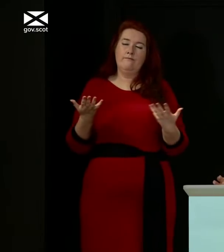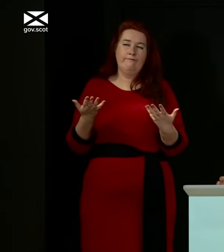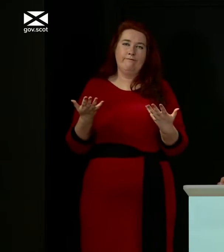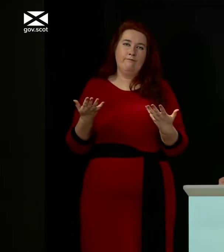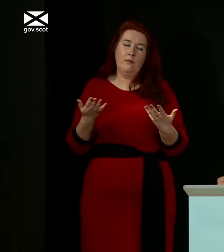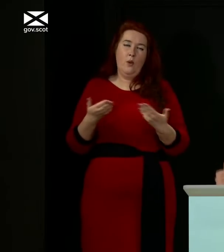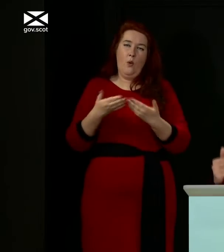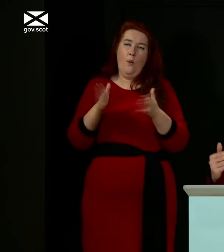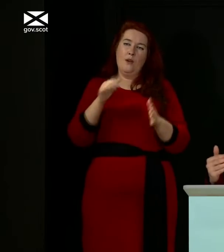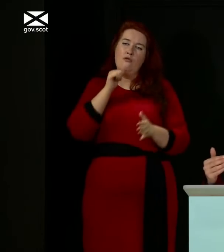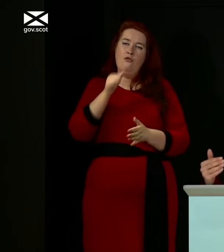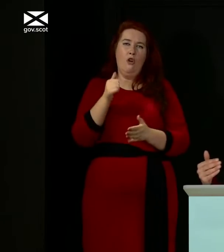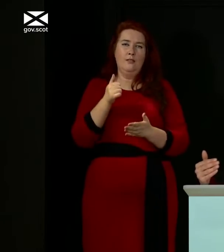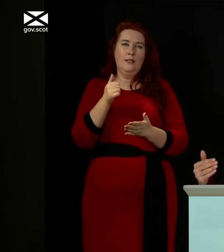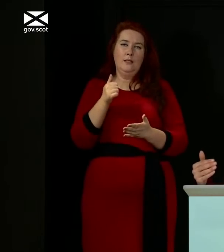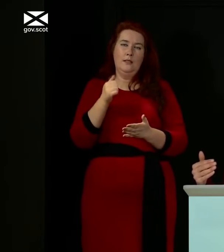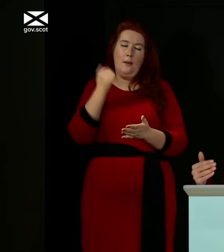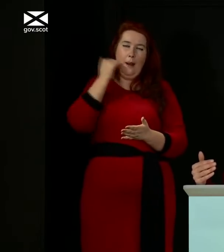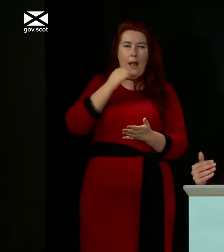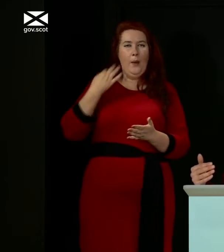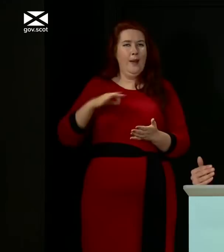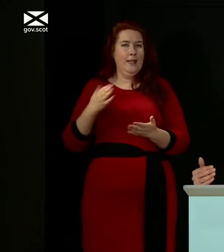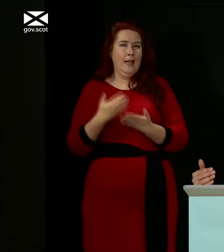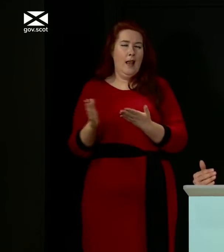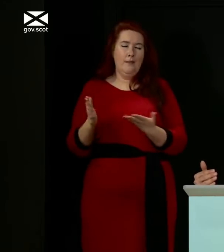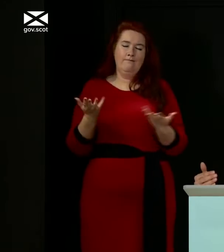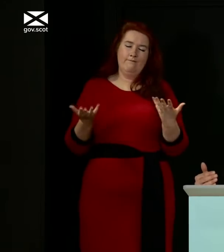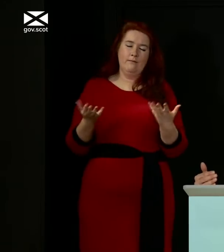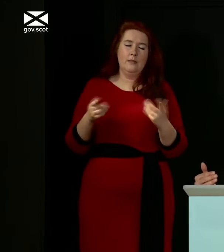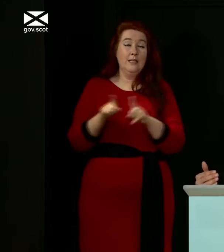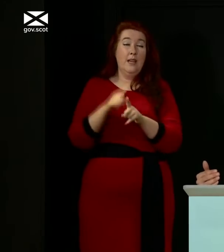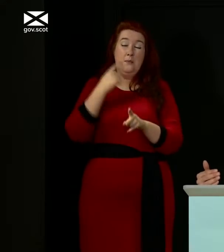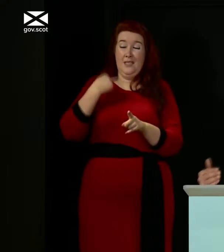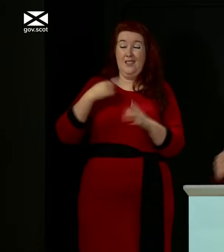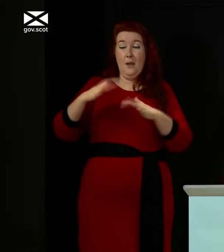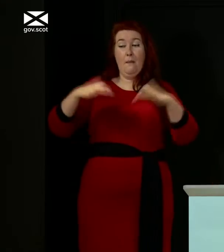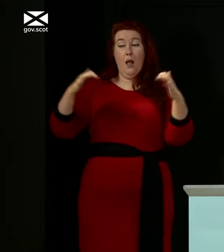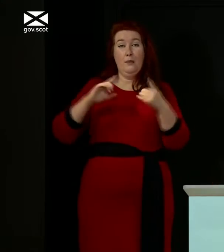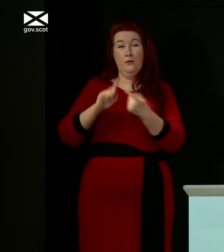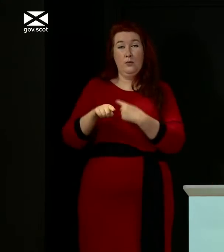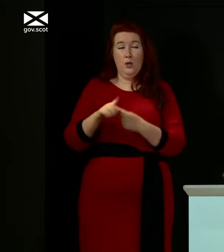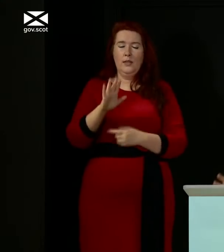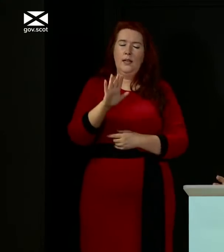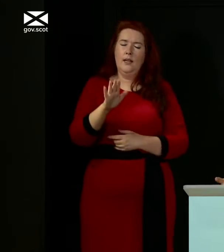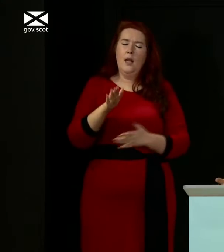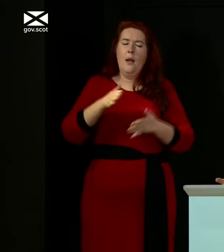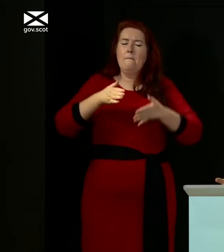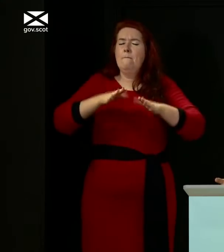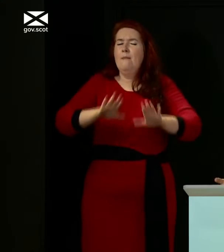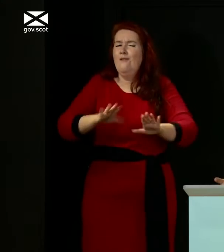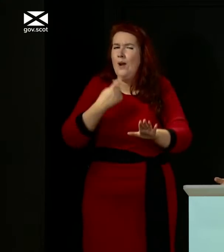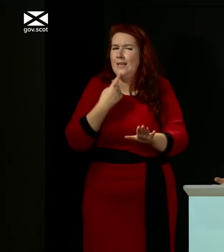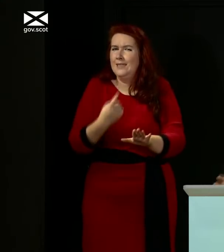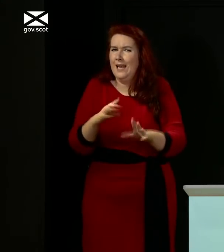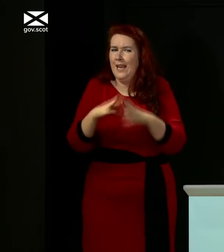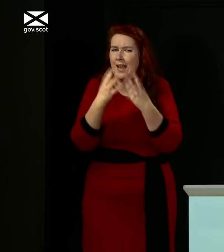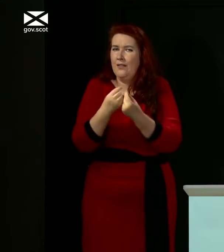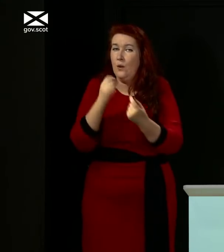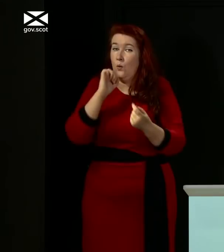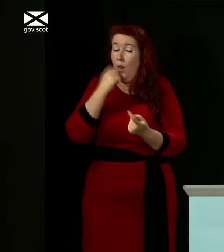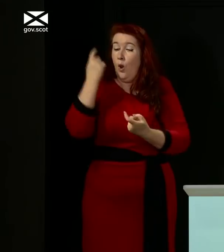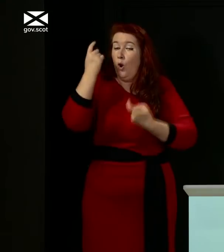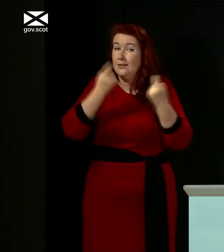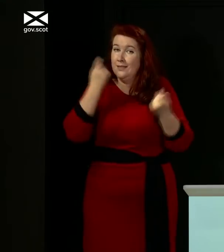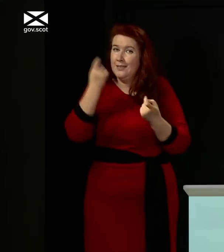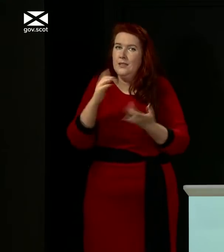binary. I think I said in Parliament in response to a question yesterday, and before I say all the things we will consider, that